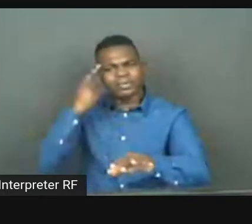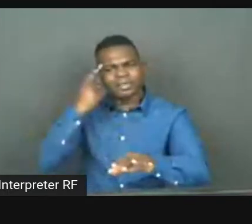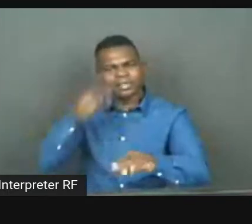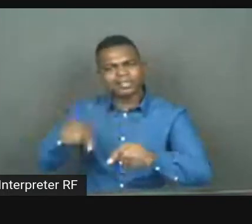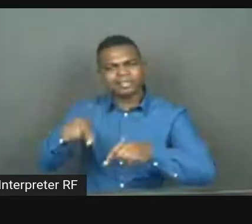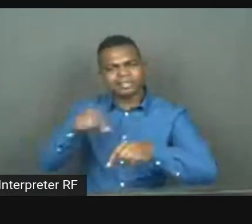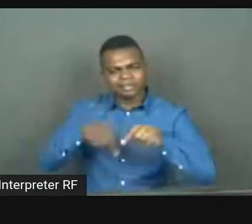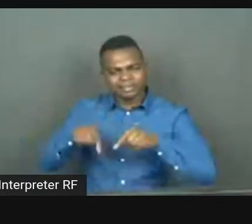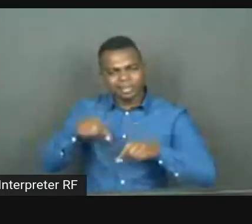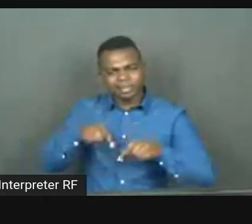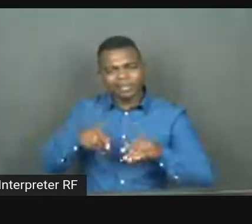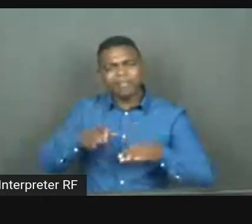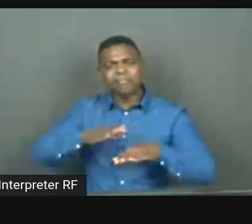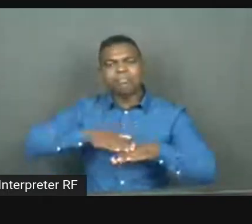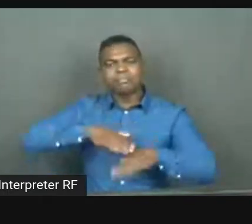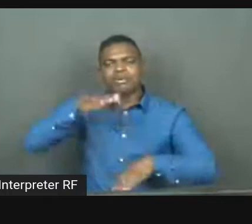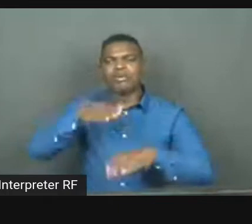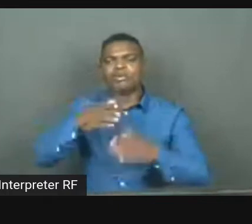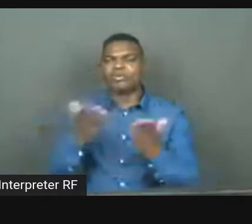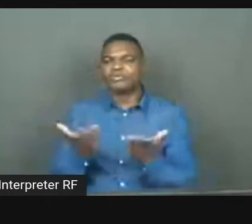been sufficient progress.